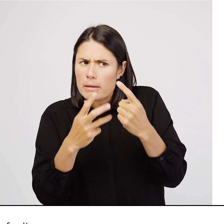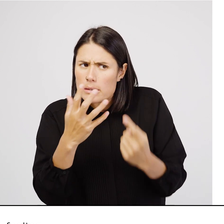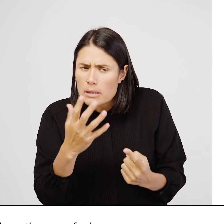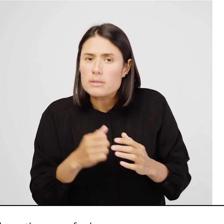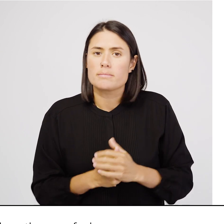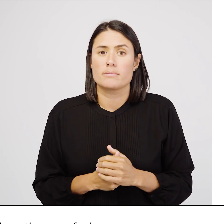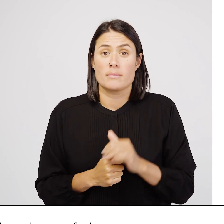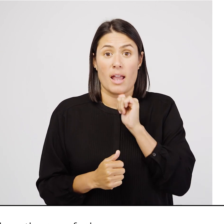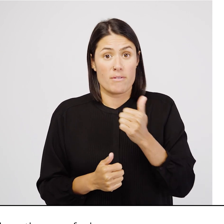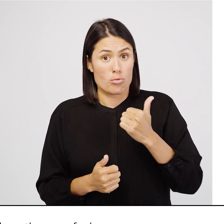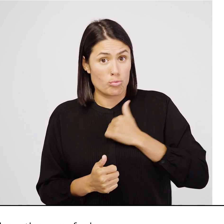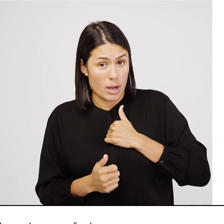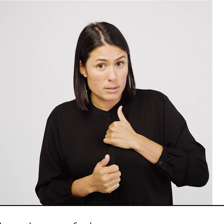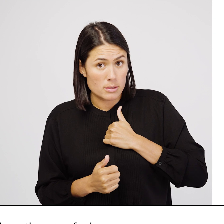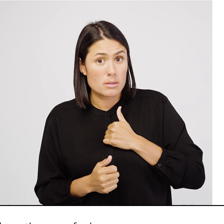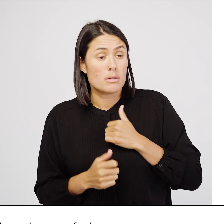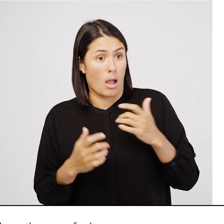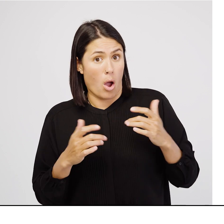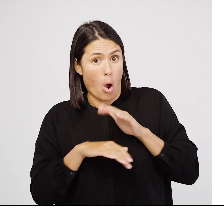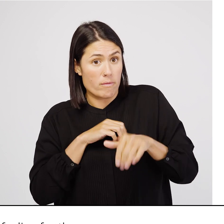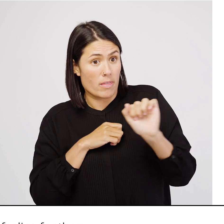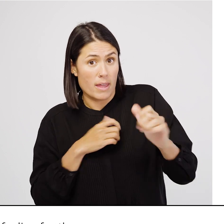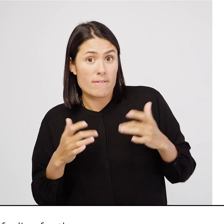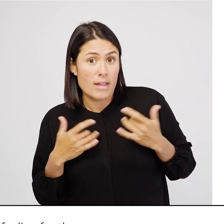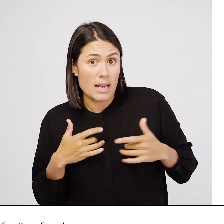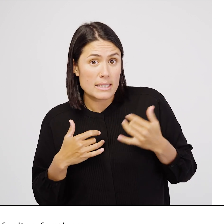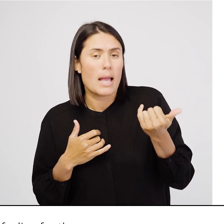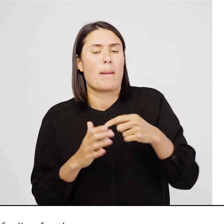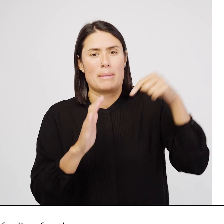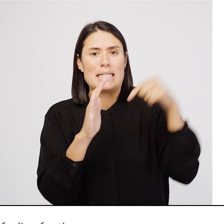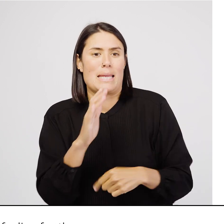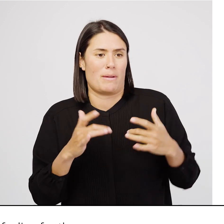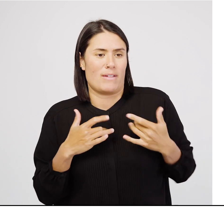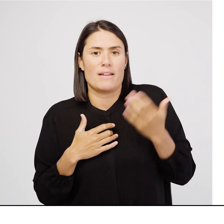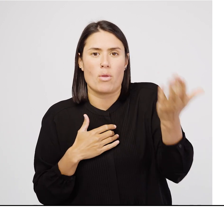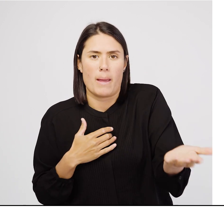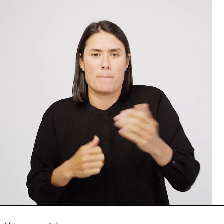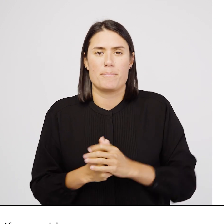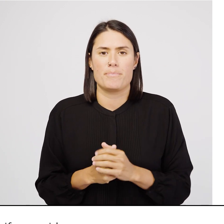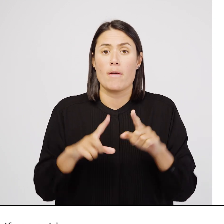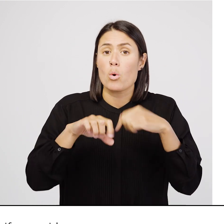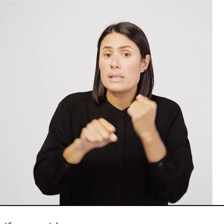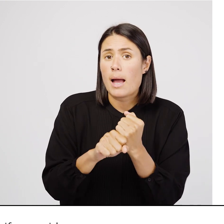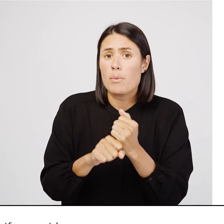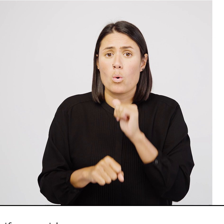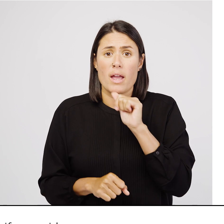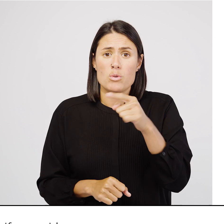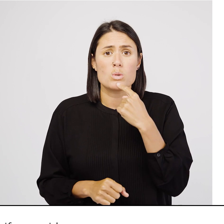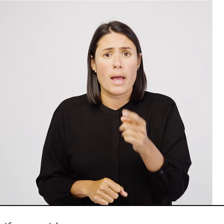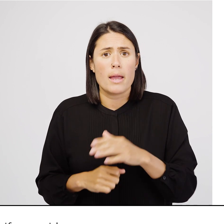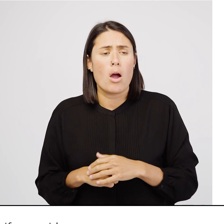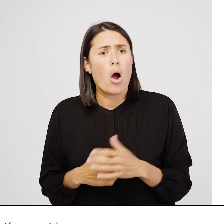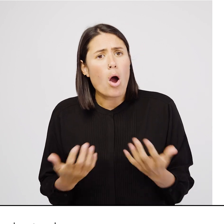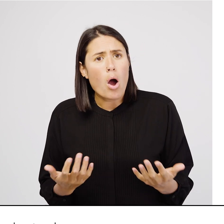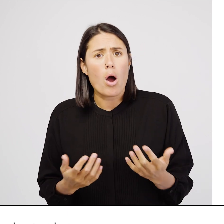feeling. If you're right about how the peer feels, it may deepen the feeling for them. For example, if you